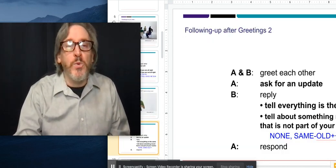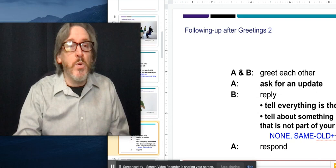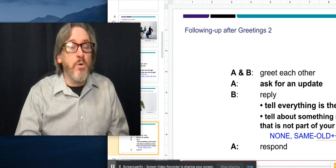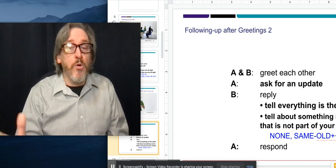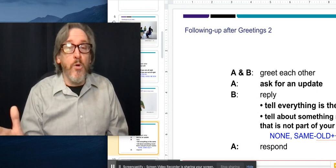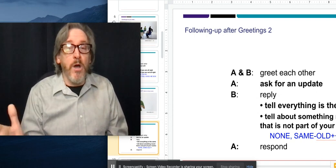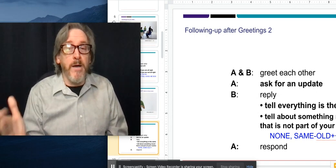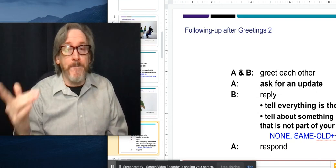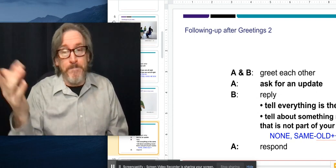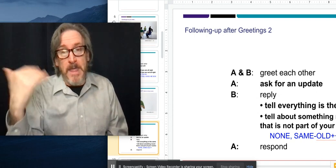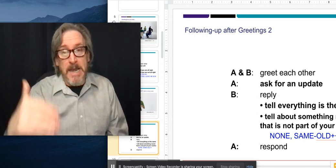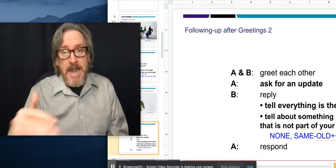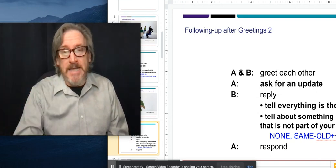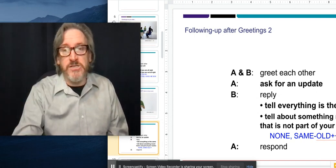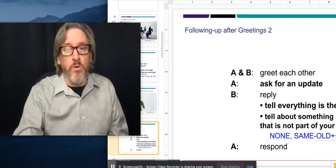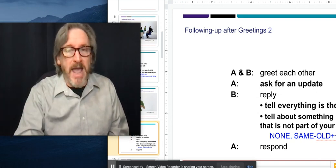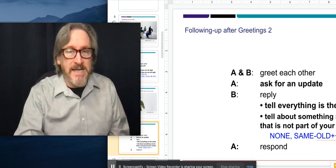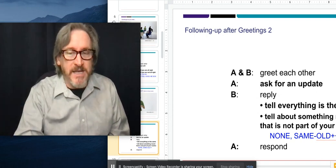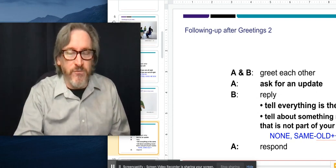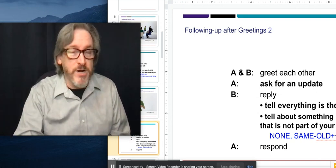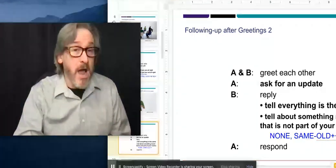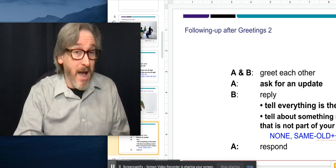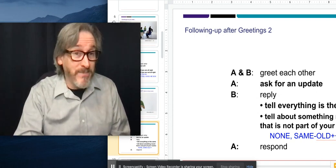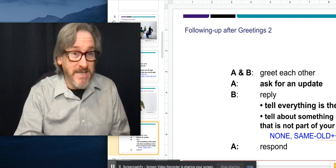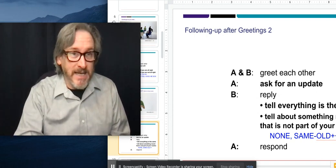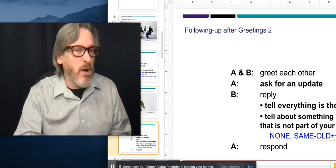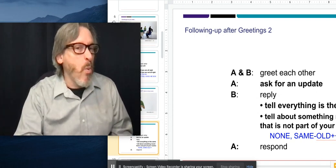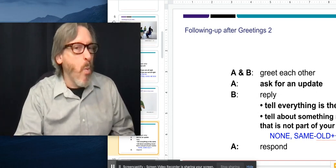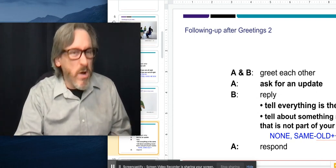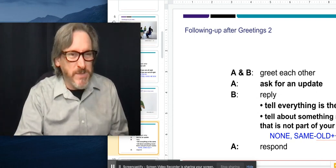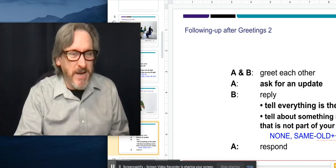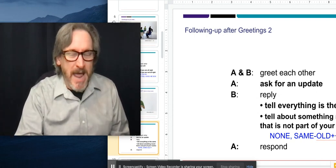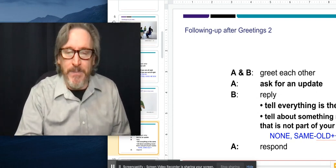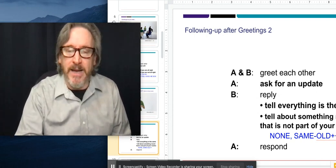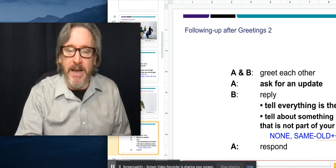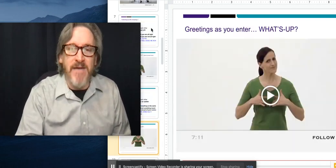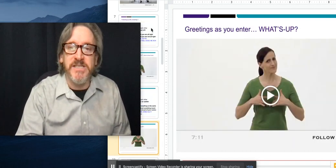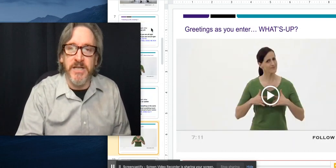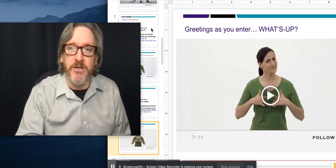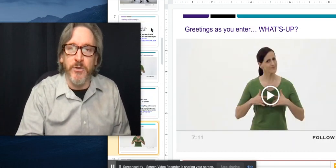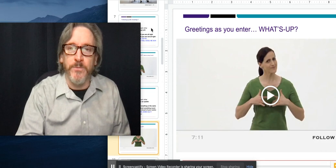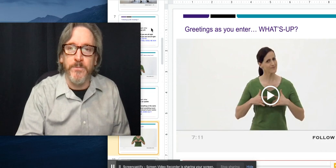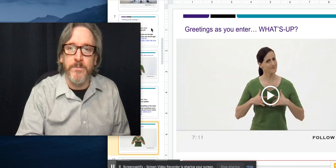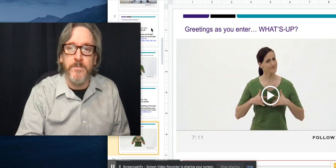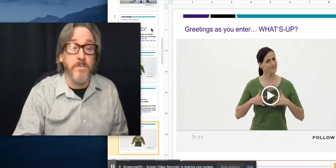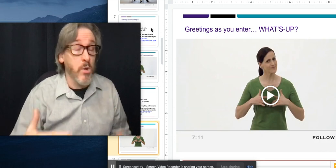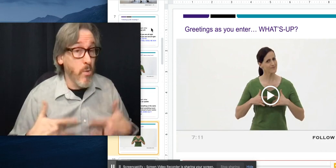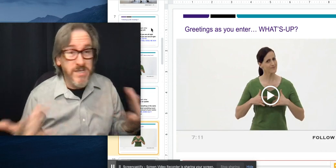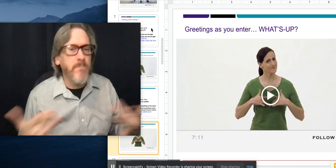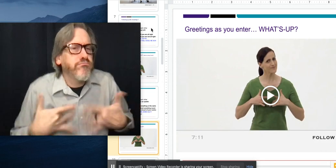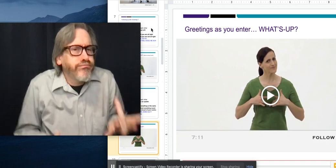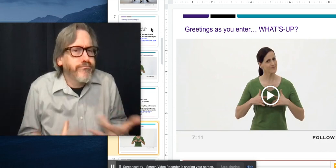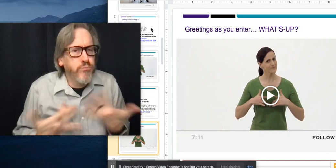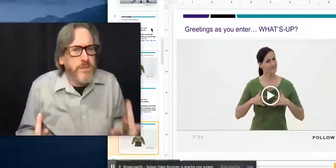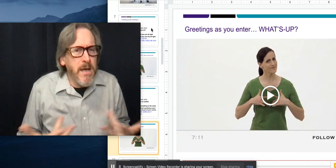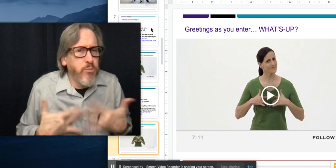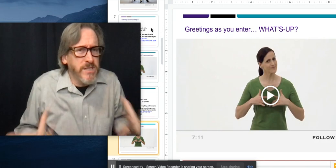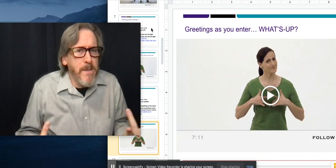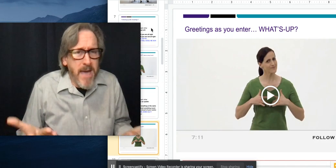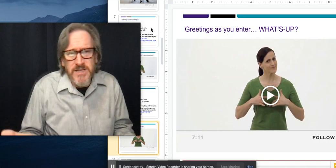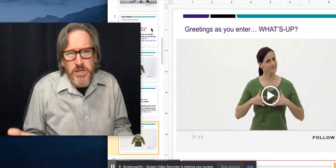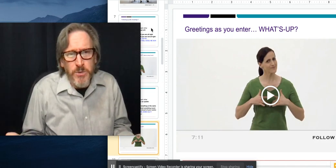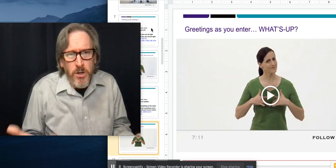So next, asking for an update. Like, what's been happening? Haven't seen you. What's up? What's